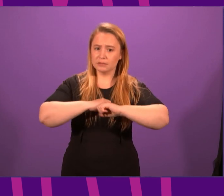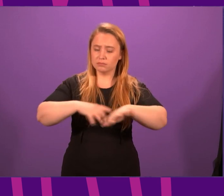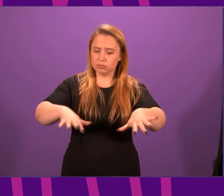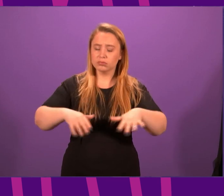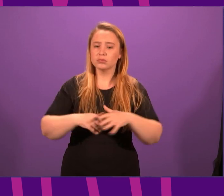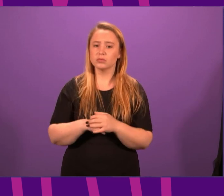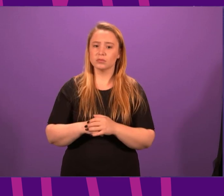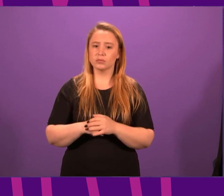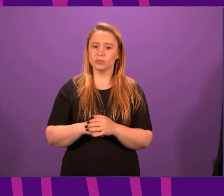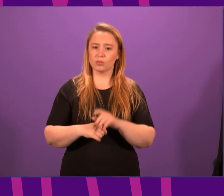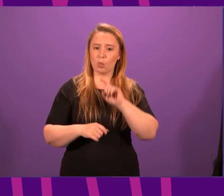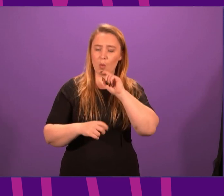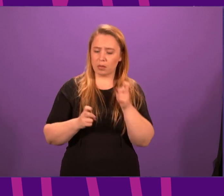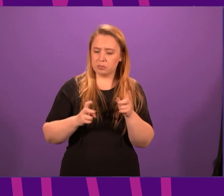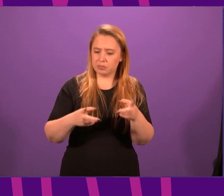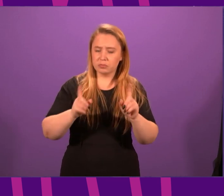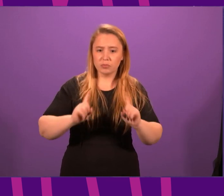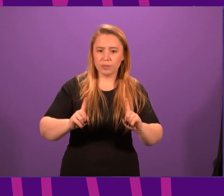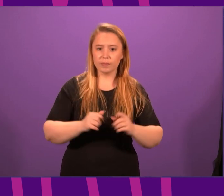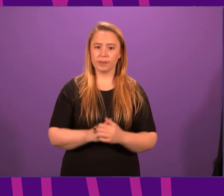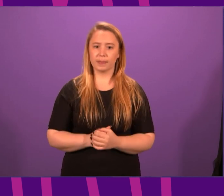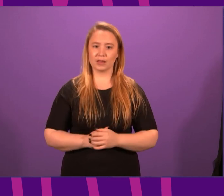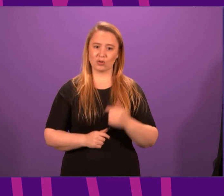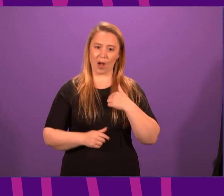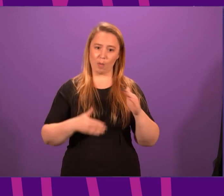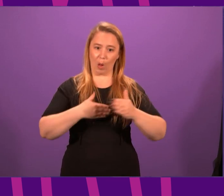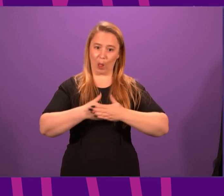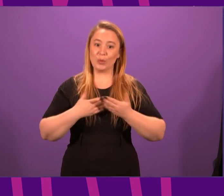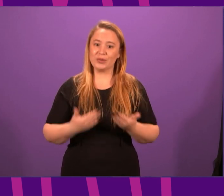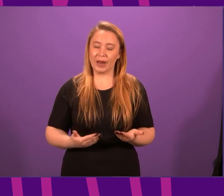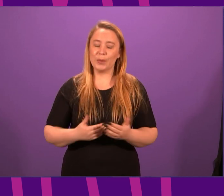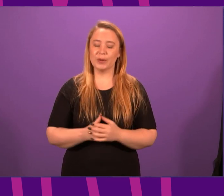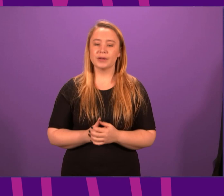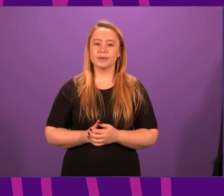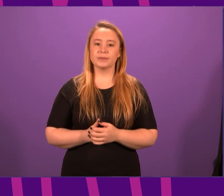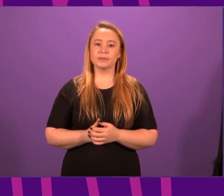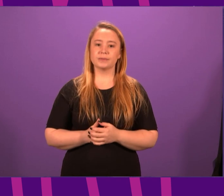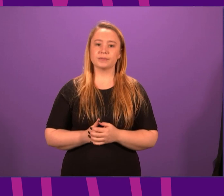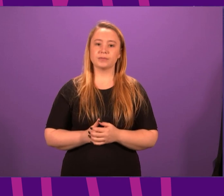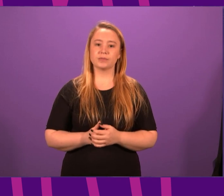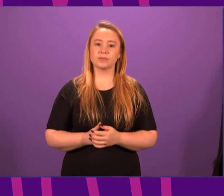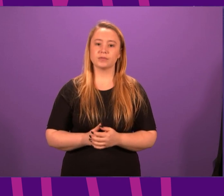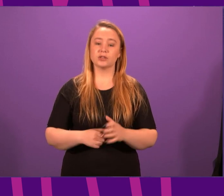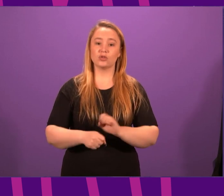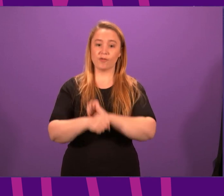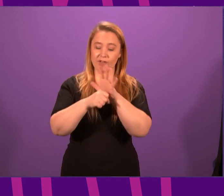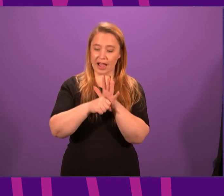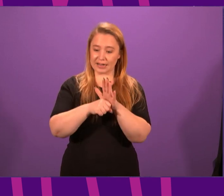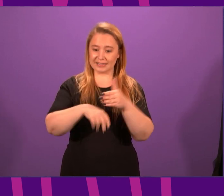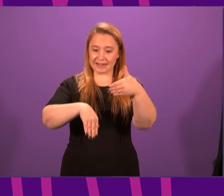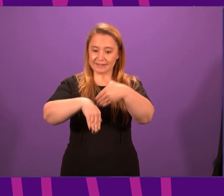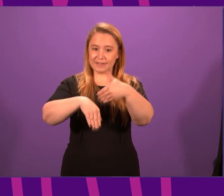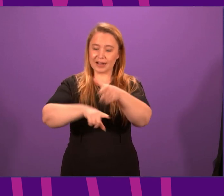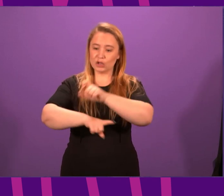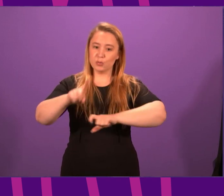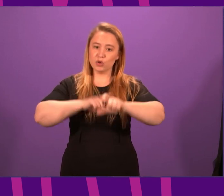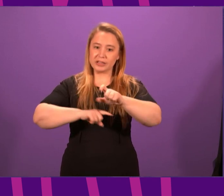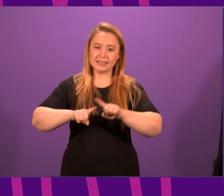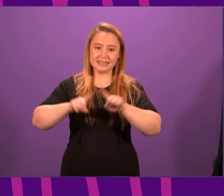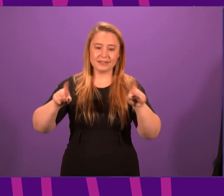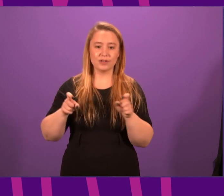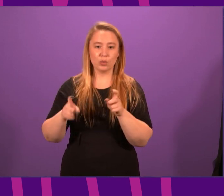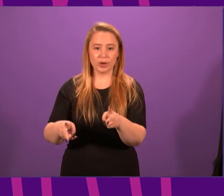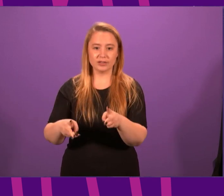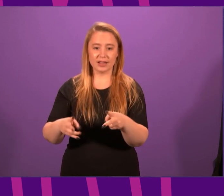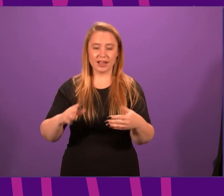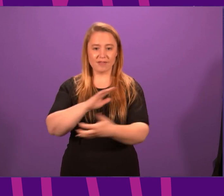will take. So as we know, I'll begin to close now, Presiding Officer, the virus affects different communities differently. People in our most